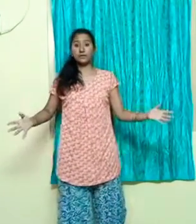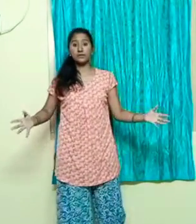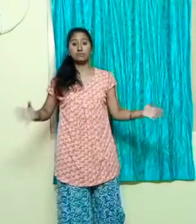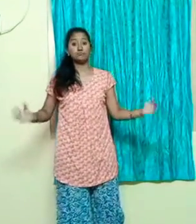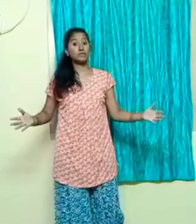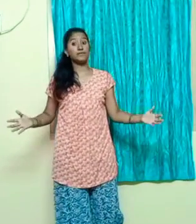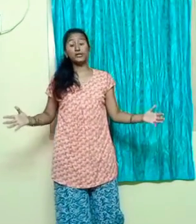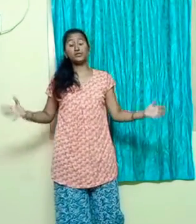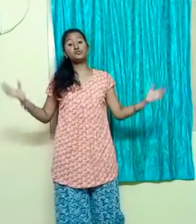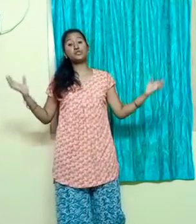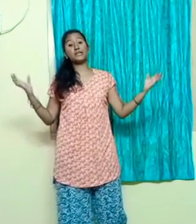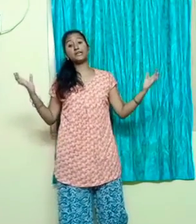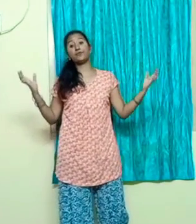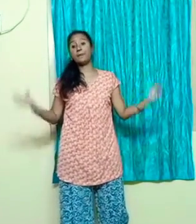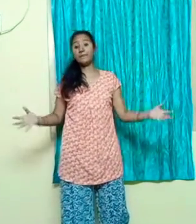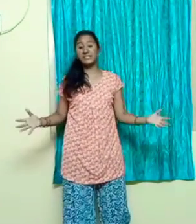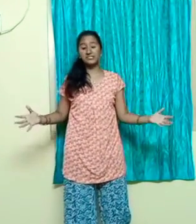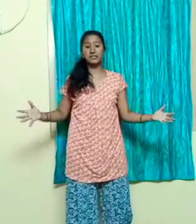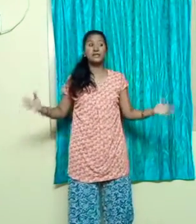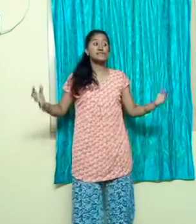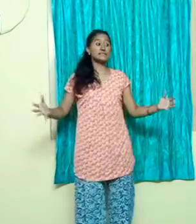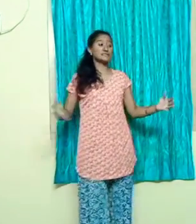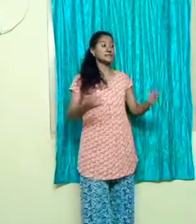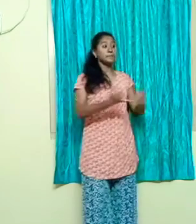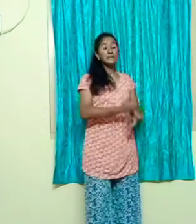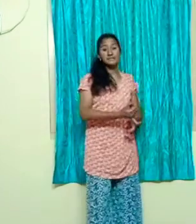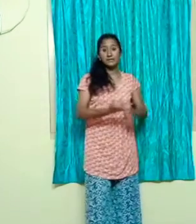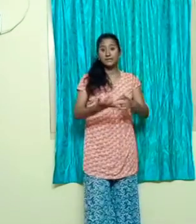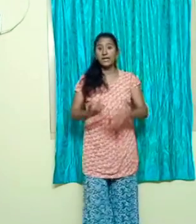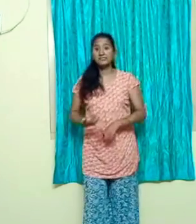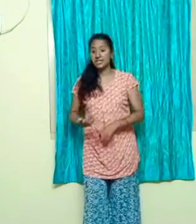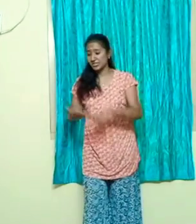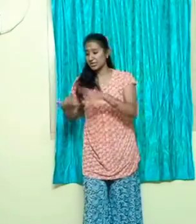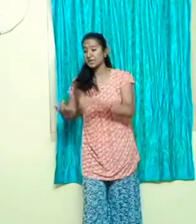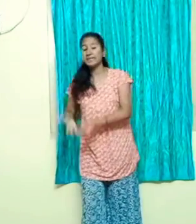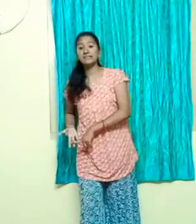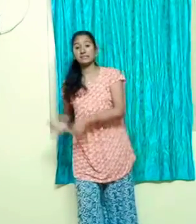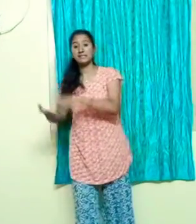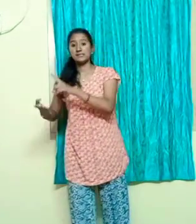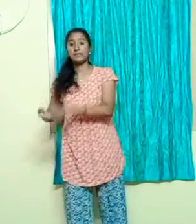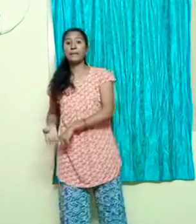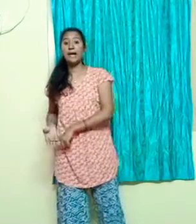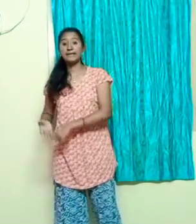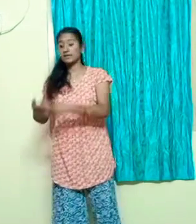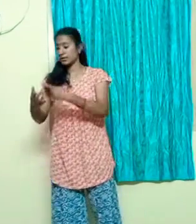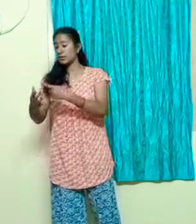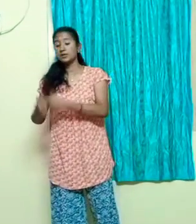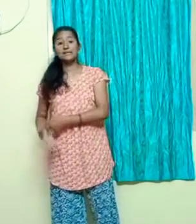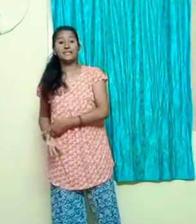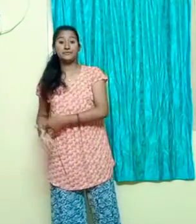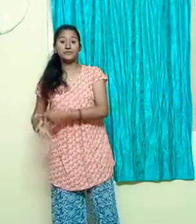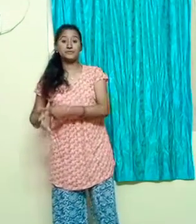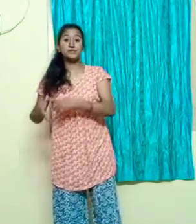everywhere, covering a huge area of application such as medicine, education, industries, banking, scientific research,